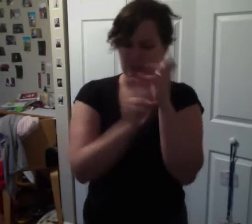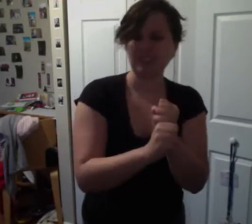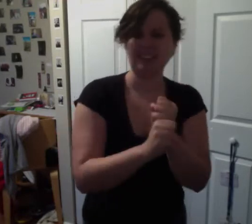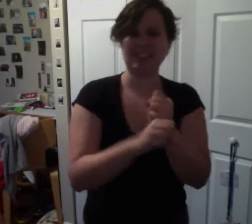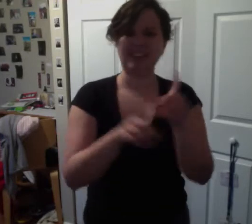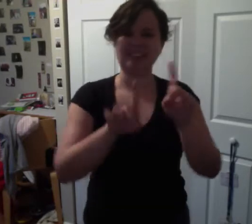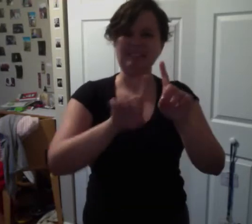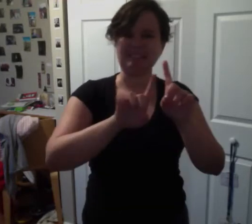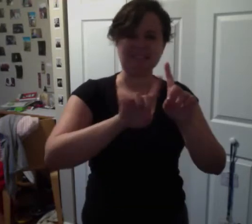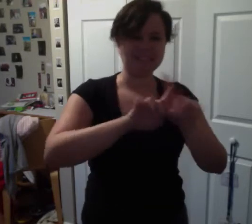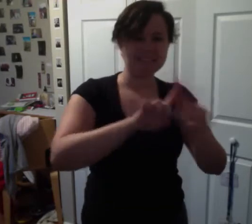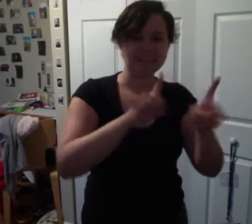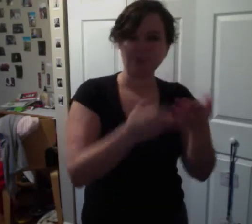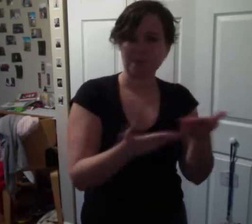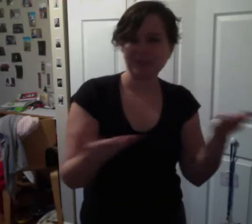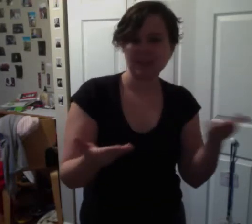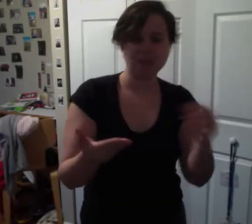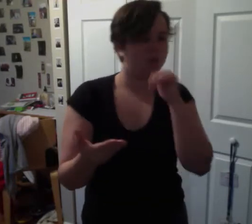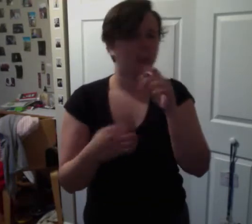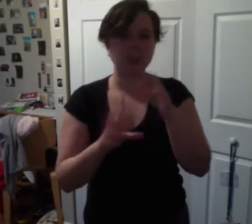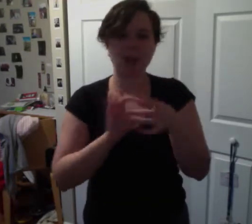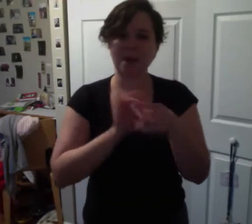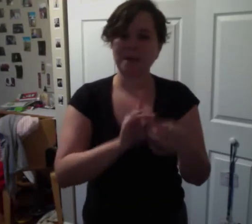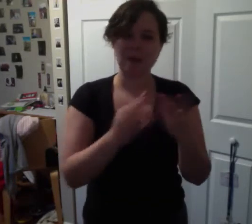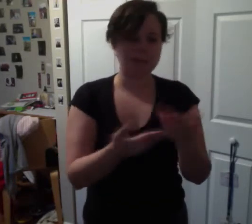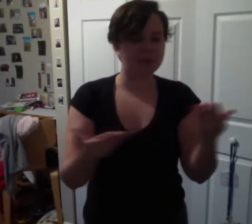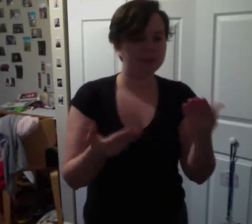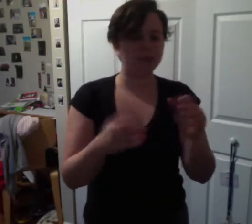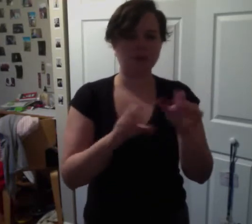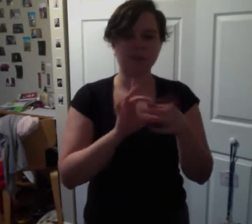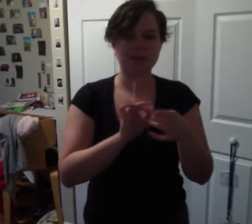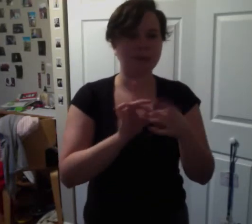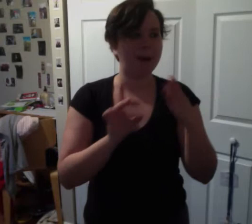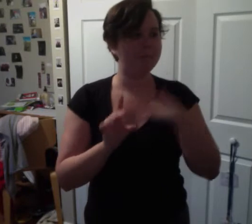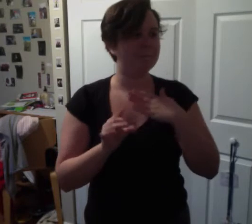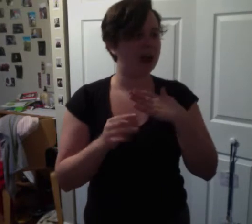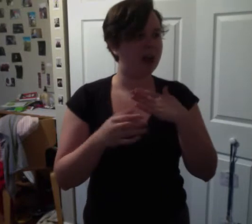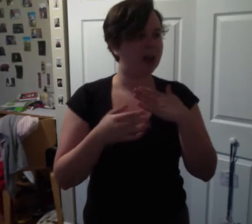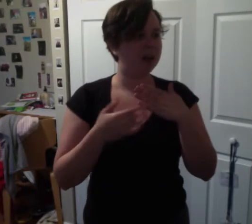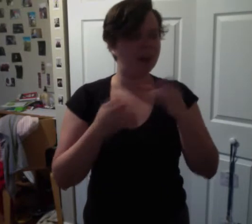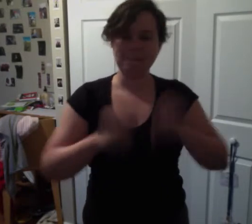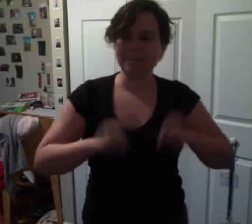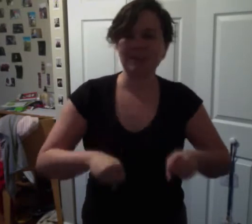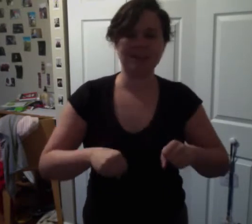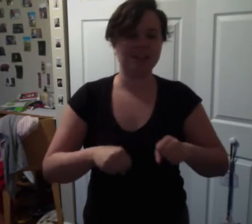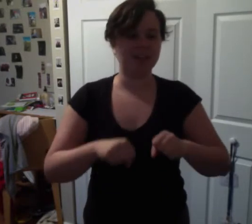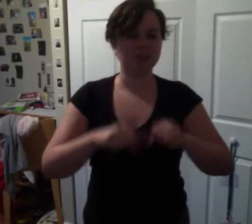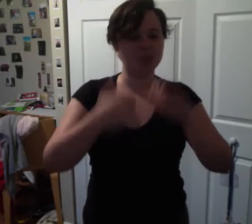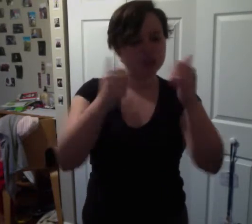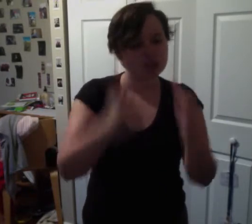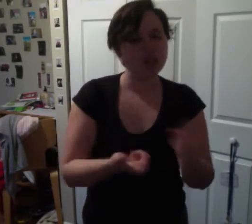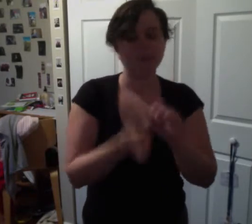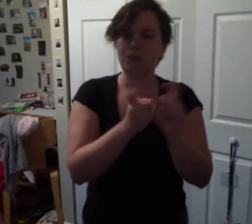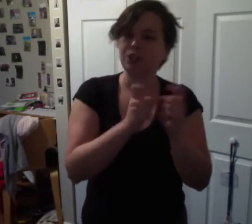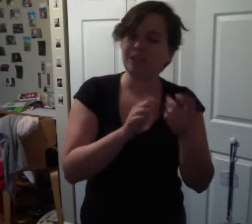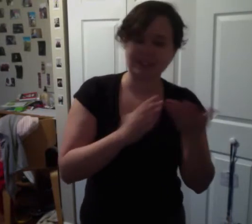the material, it's about our capacity to shape things. I became more and more interested in ideas and more things that were